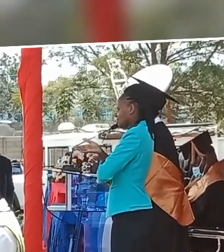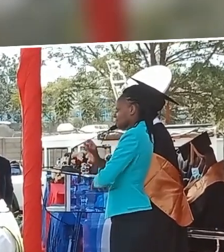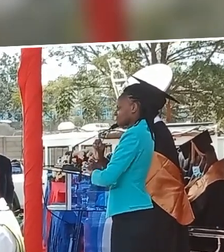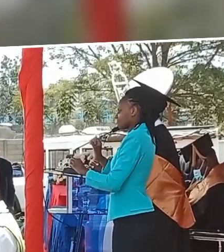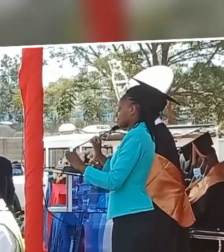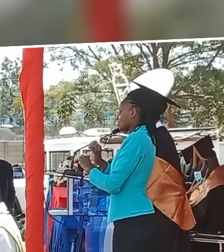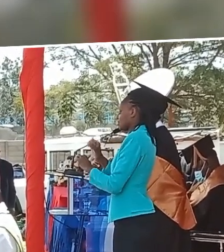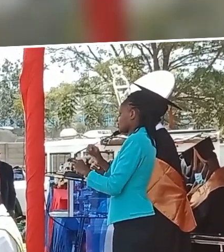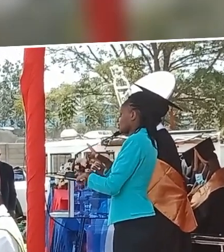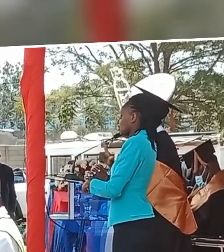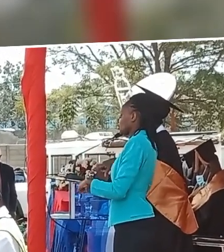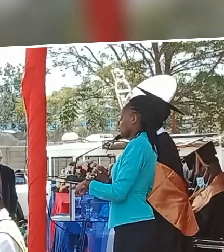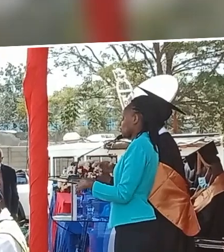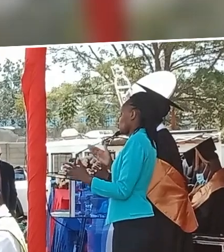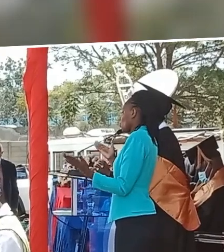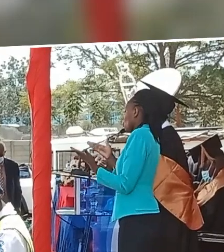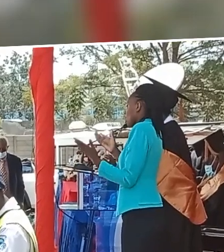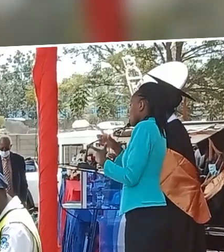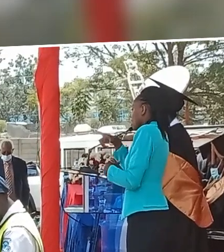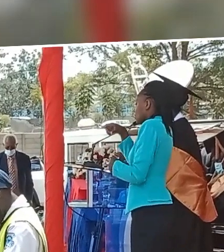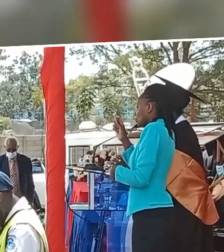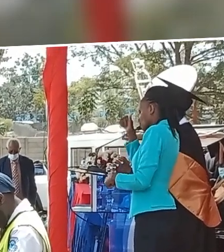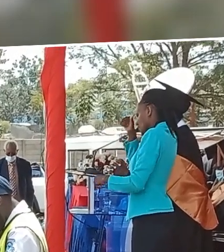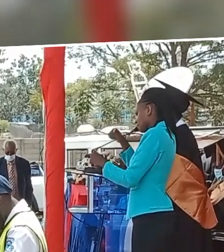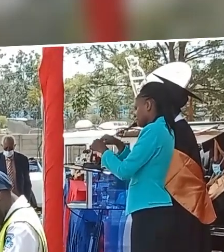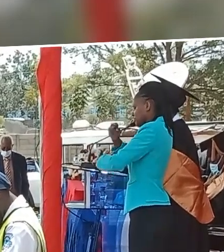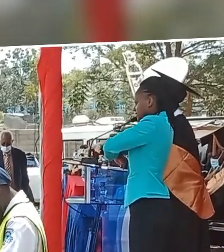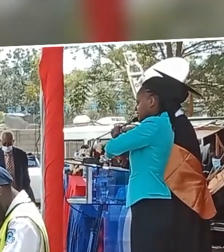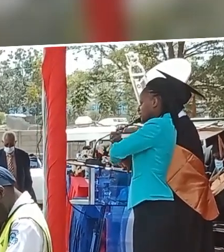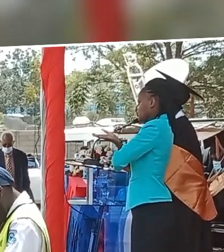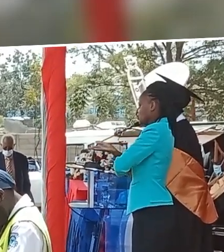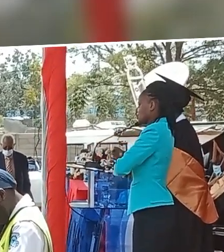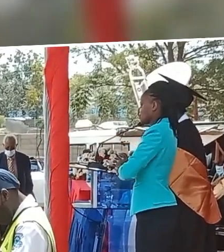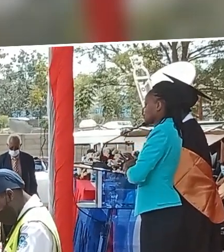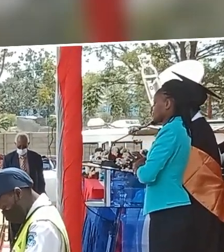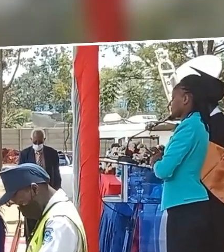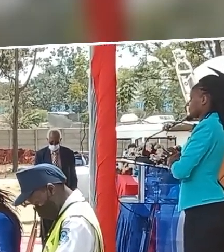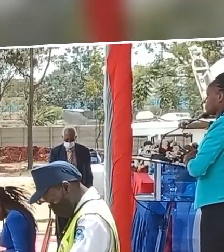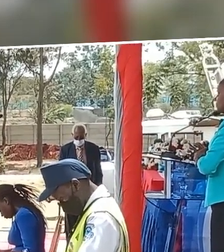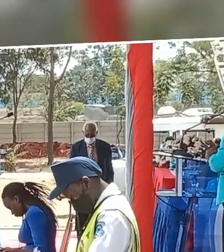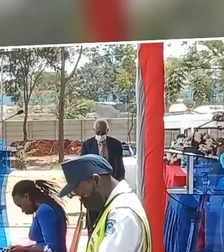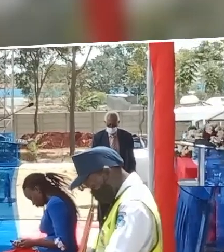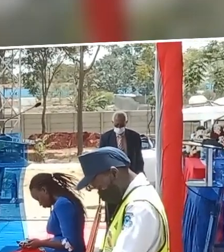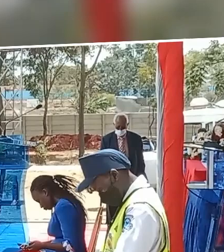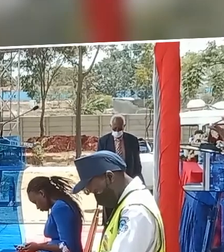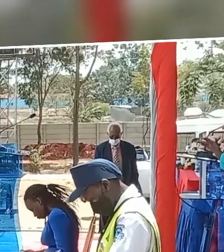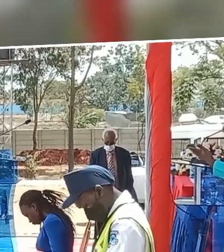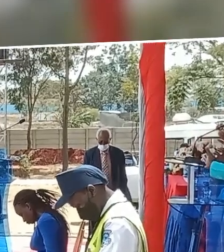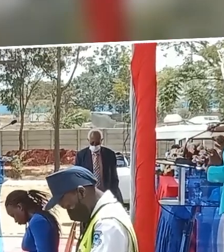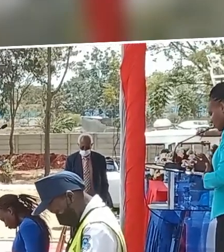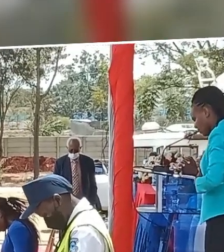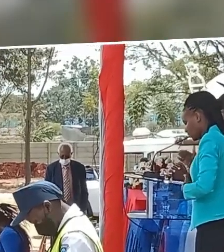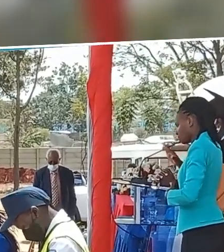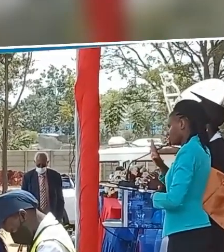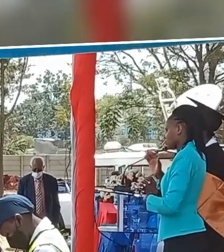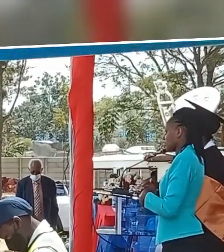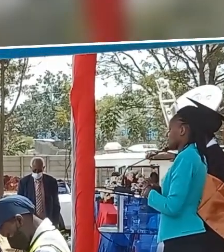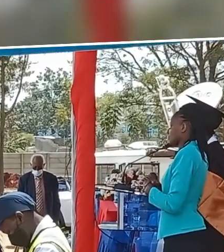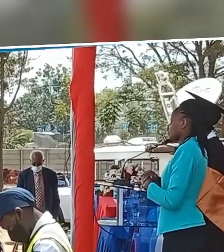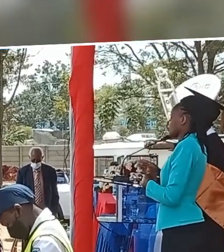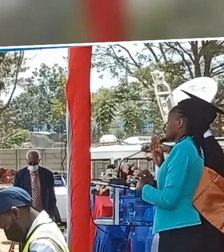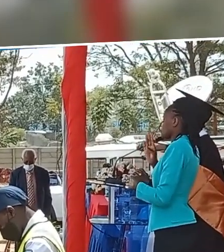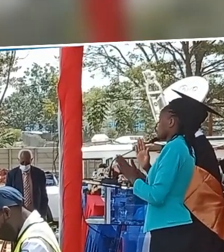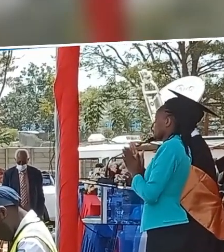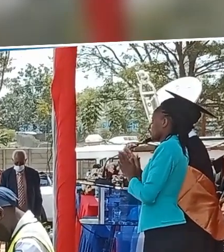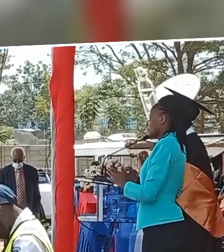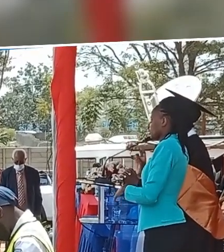Lord, wherever they go, they will remember this institution for your glory and for your honor. Be with us, Lord,